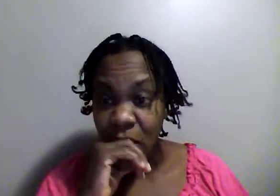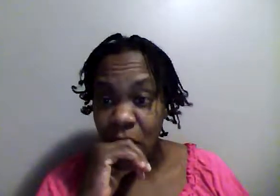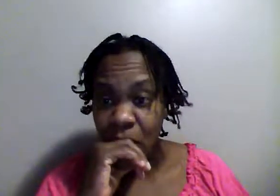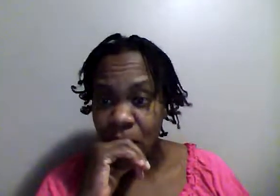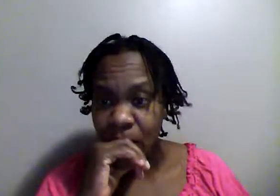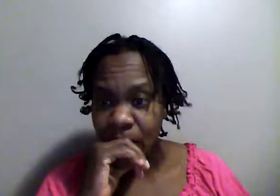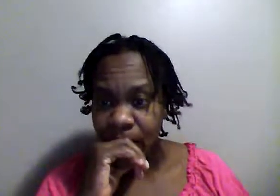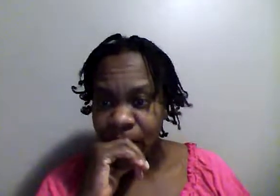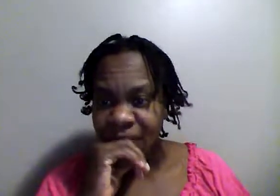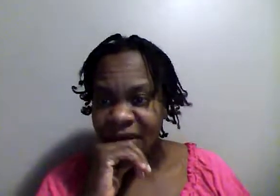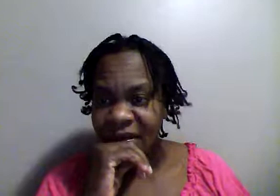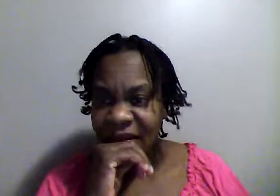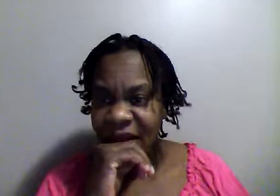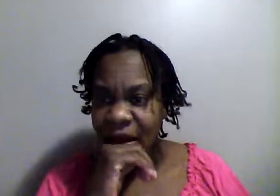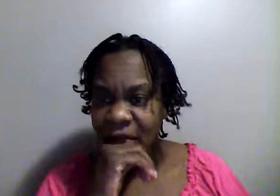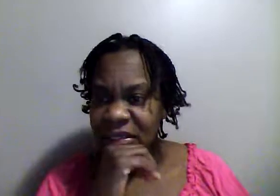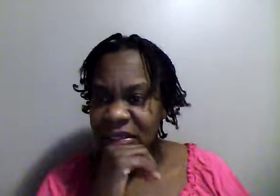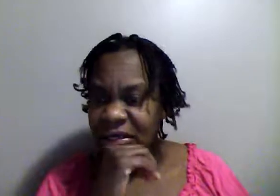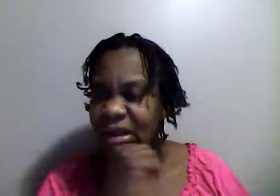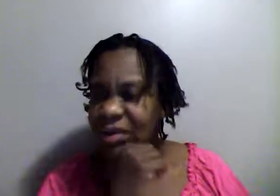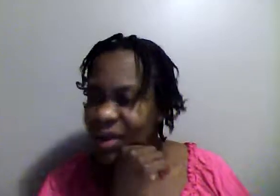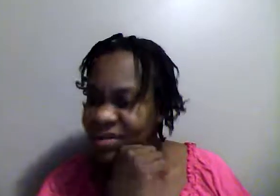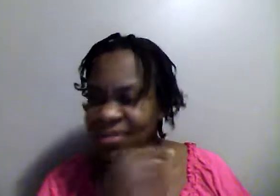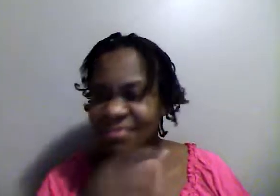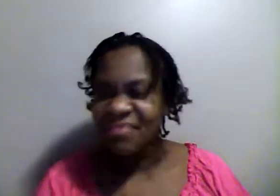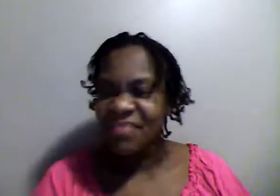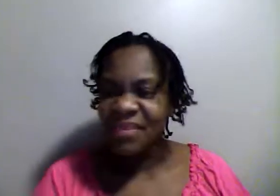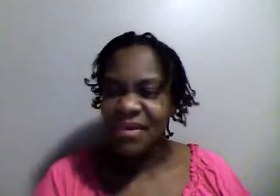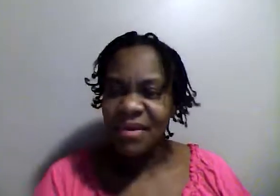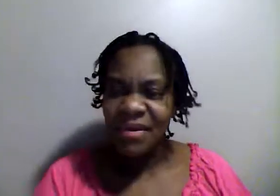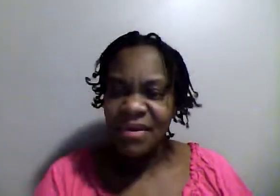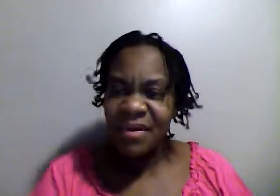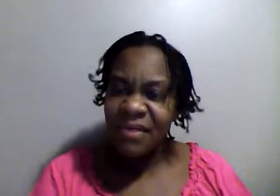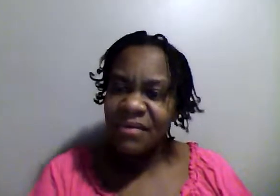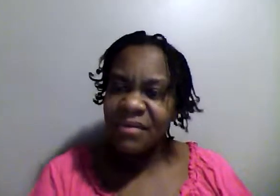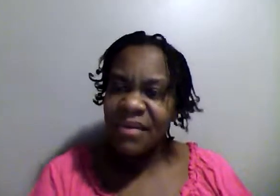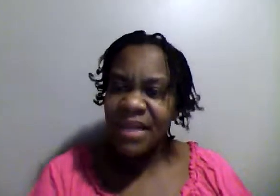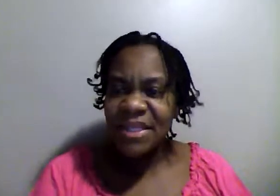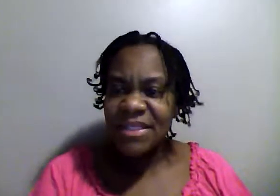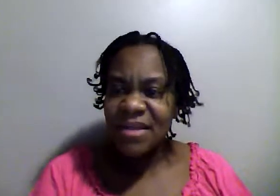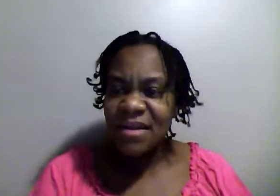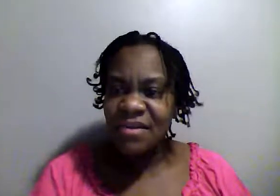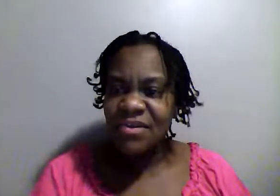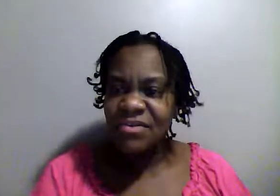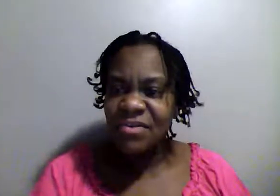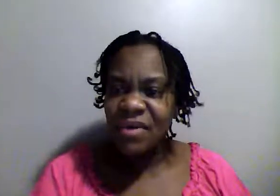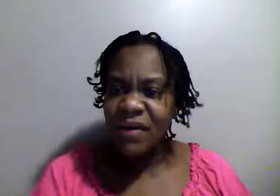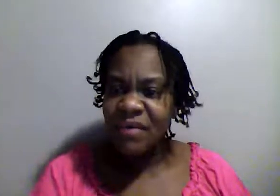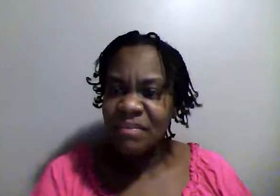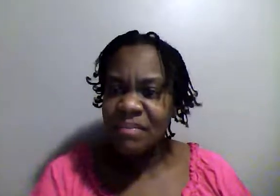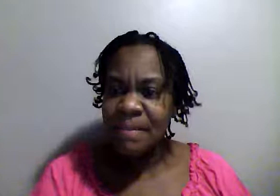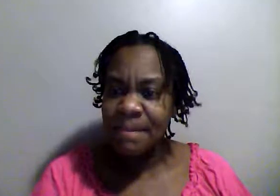Oh, they aren't eaten all at once. Less than a dozen quarts.